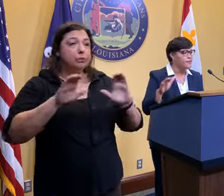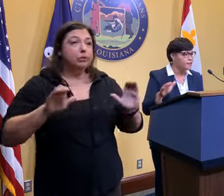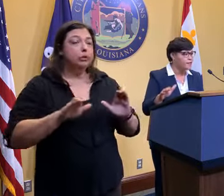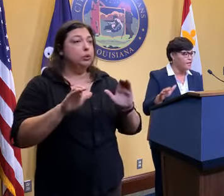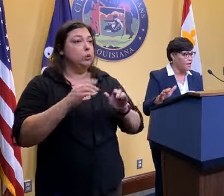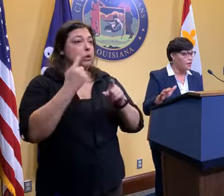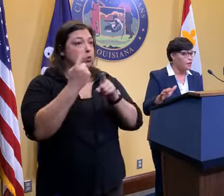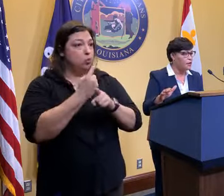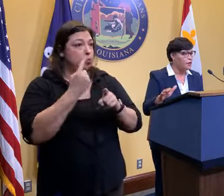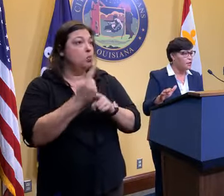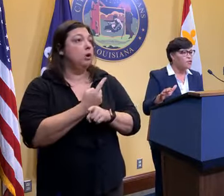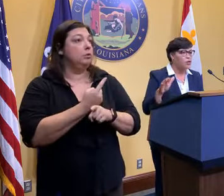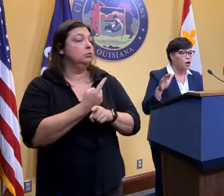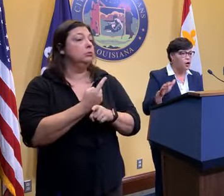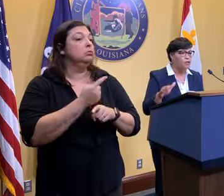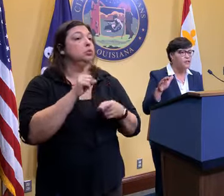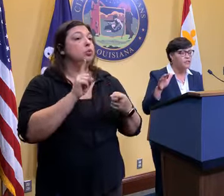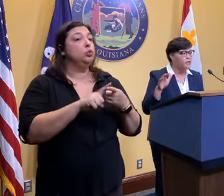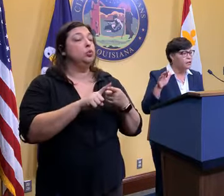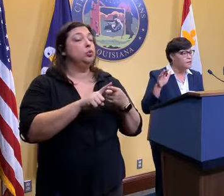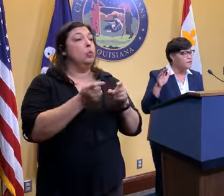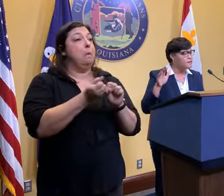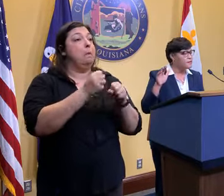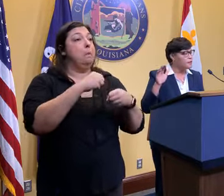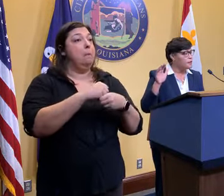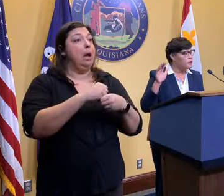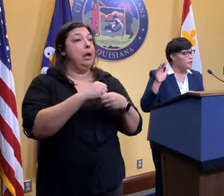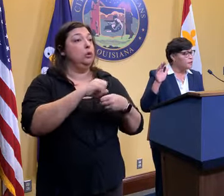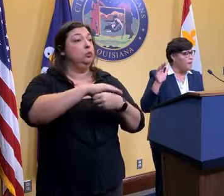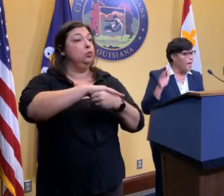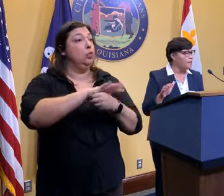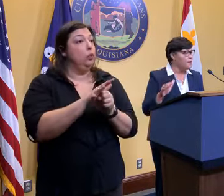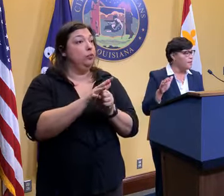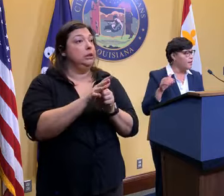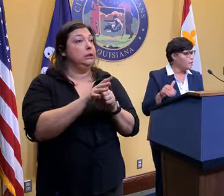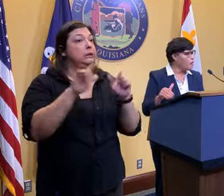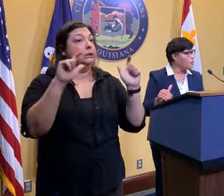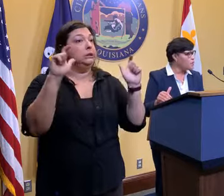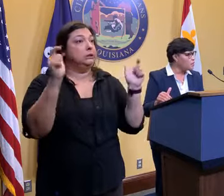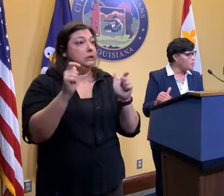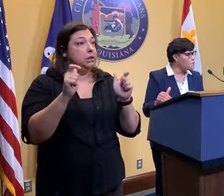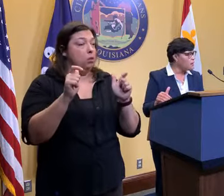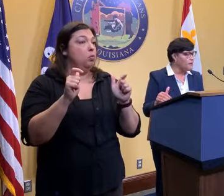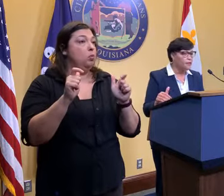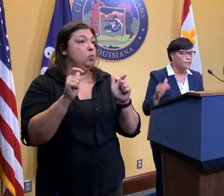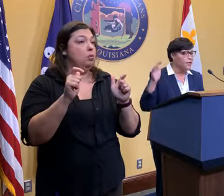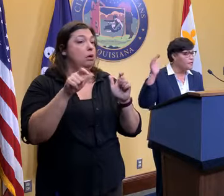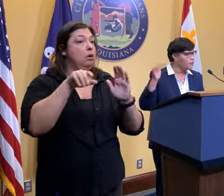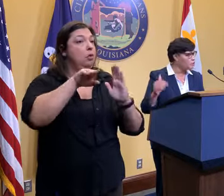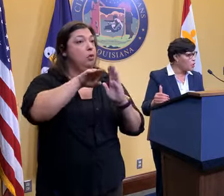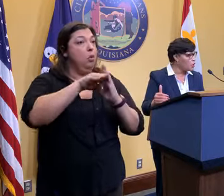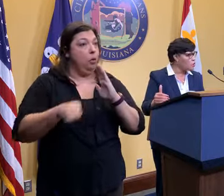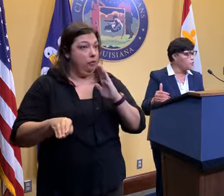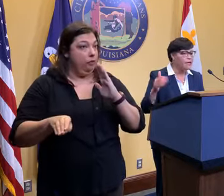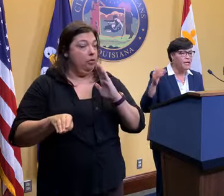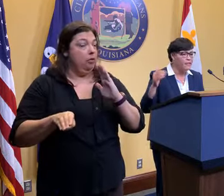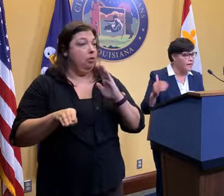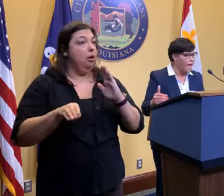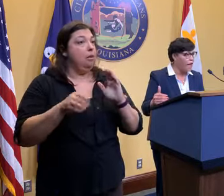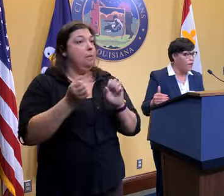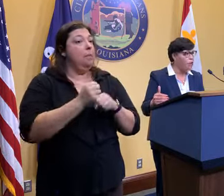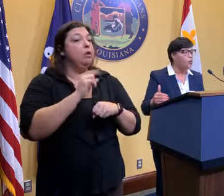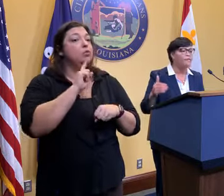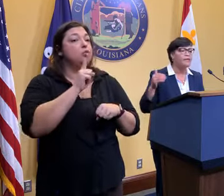what's necessary to curb this pandemic in our community, meaning the surge, bringing